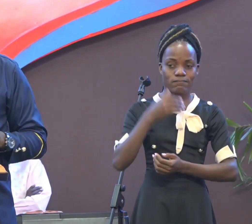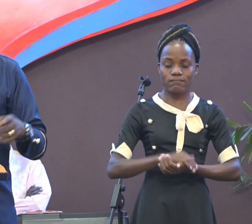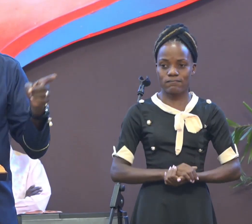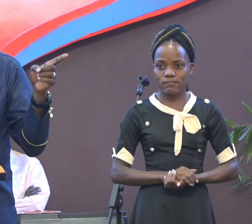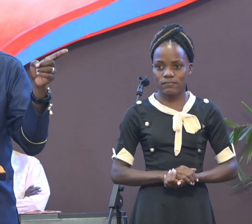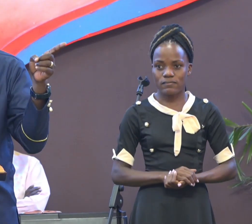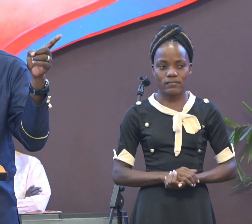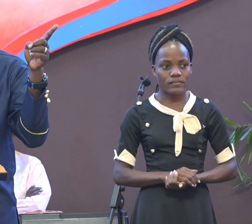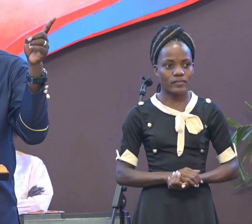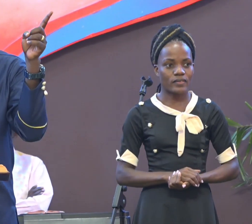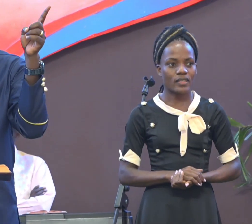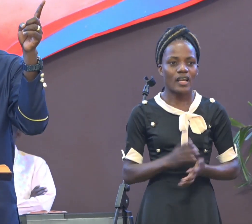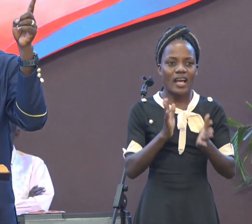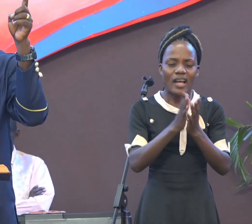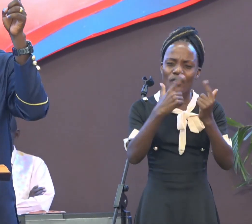fire.